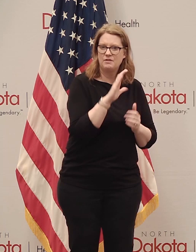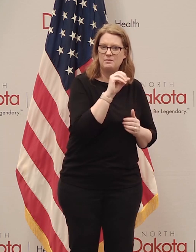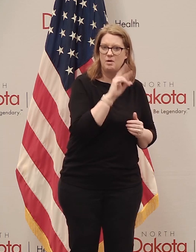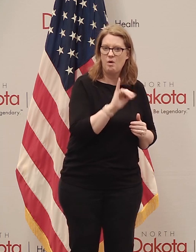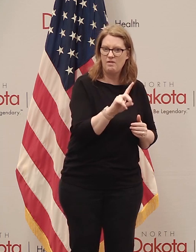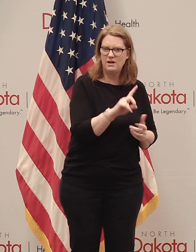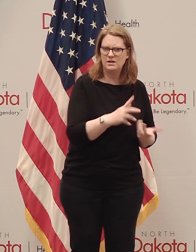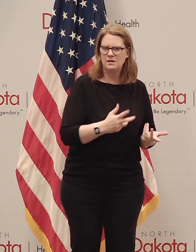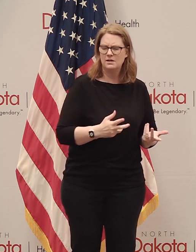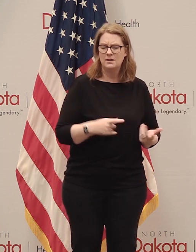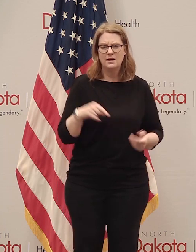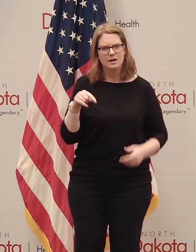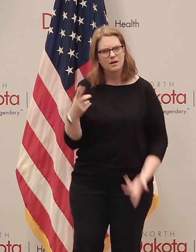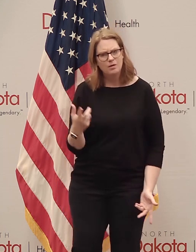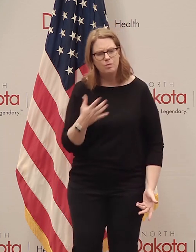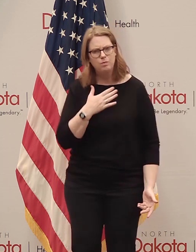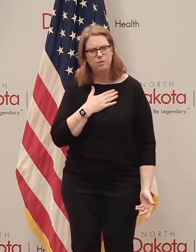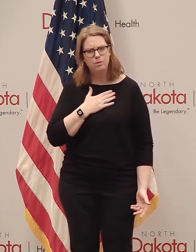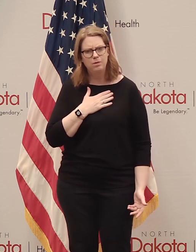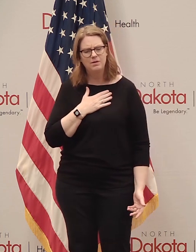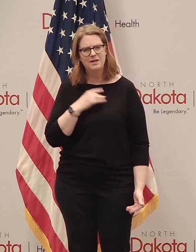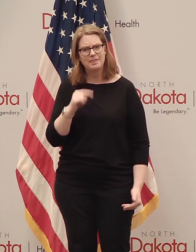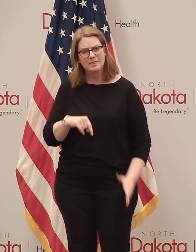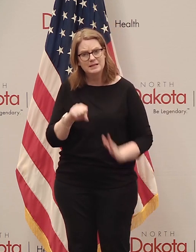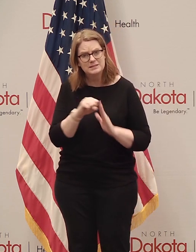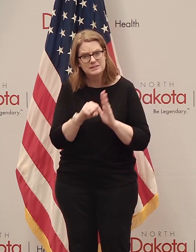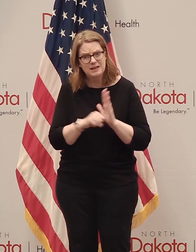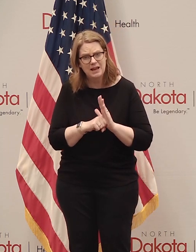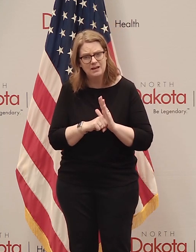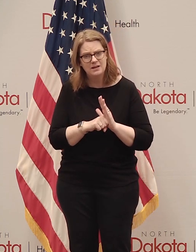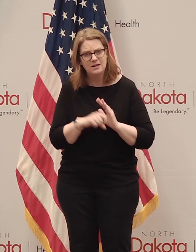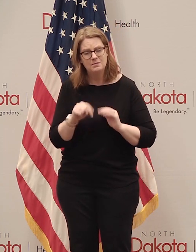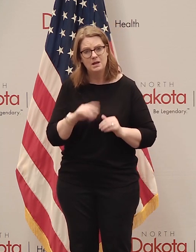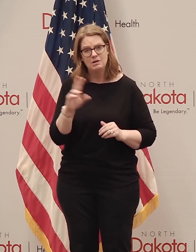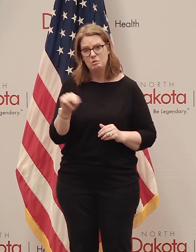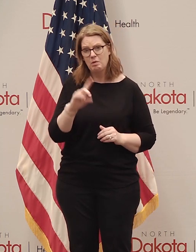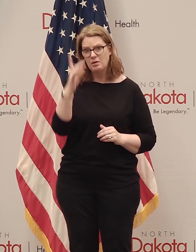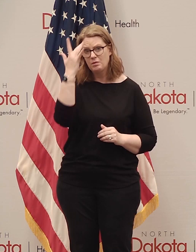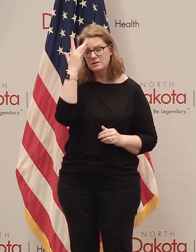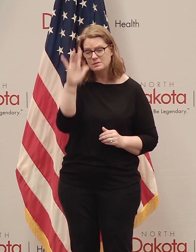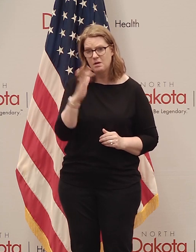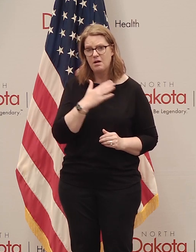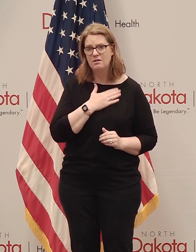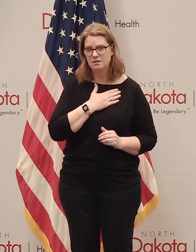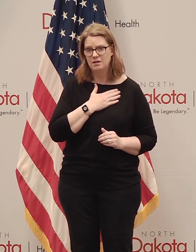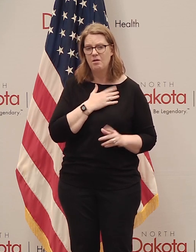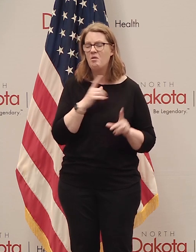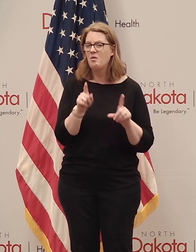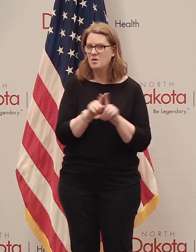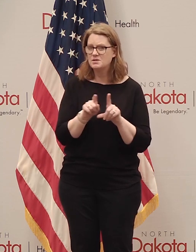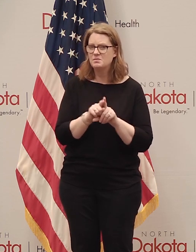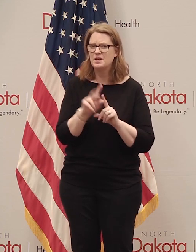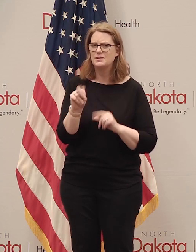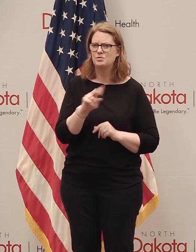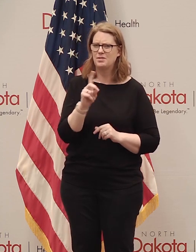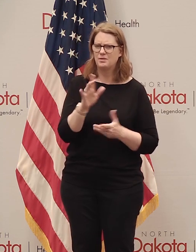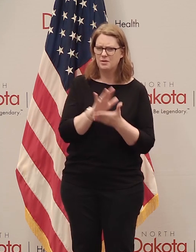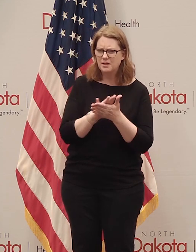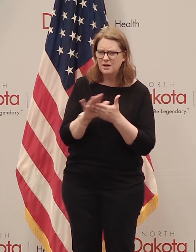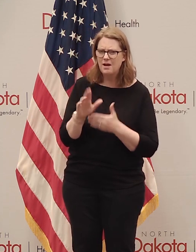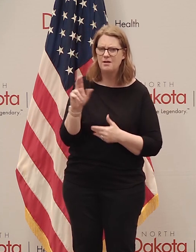love to see our state, as part of being North Dakota smart, also be North Dakota kind, North Dakota